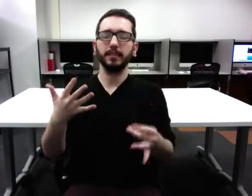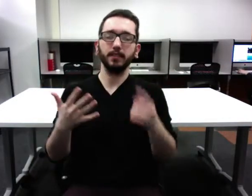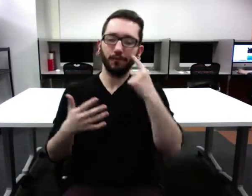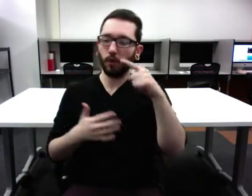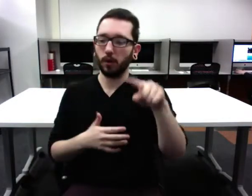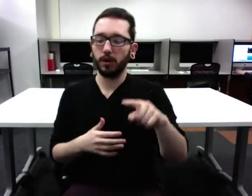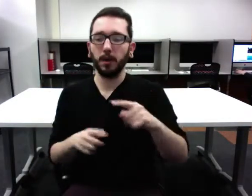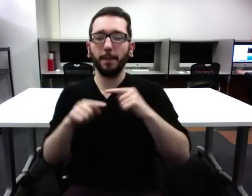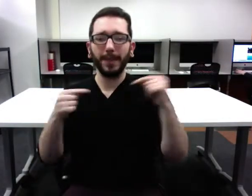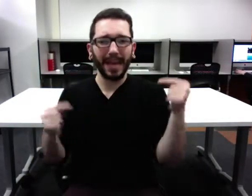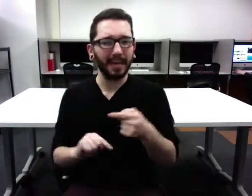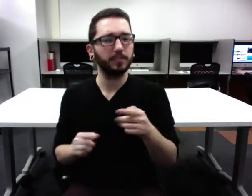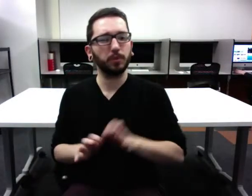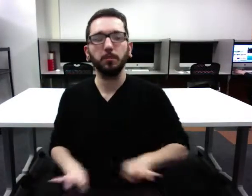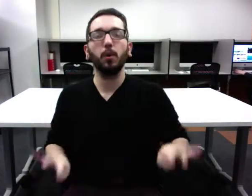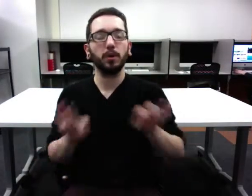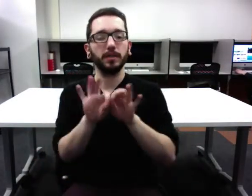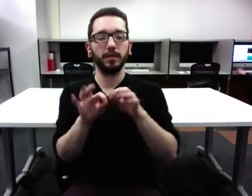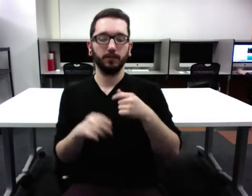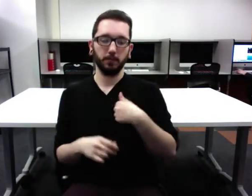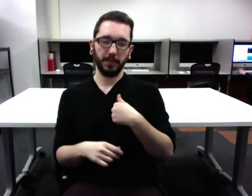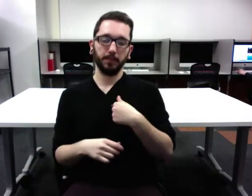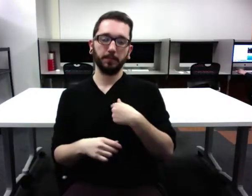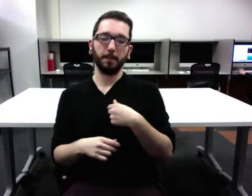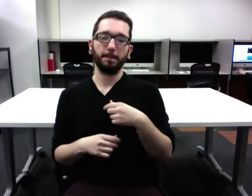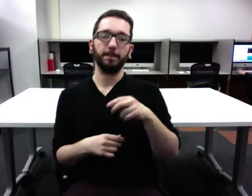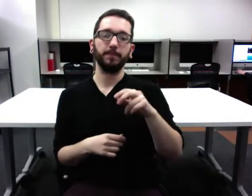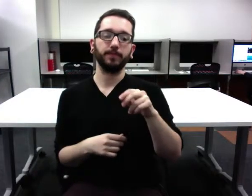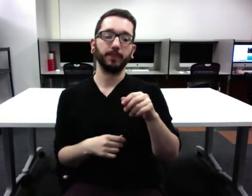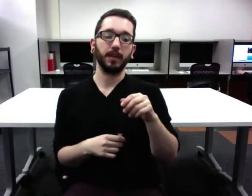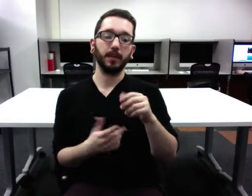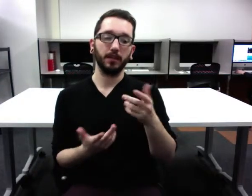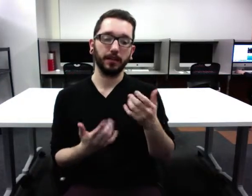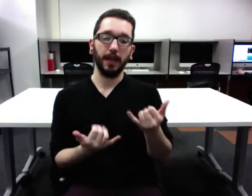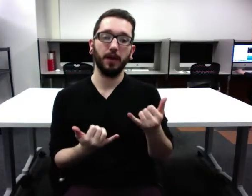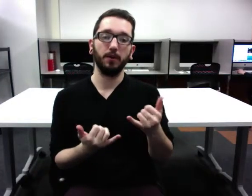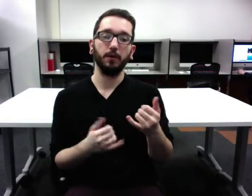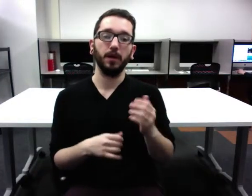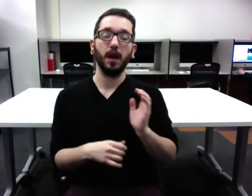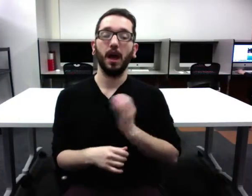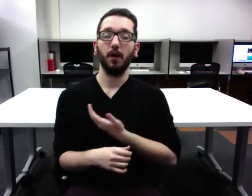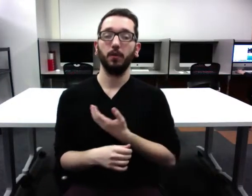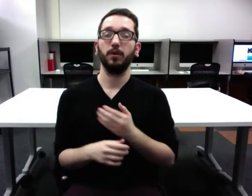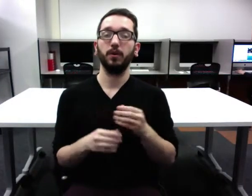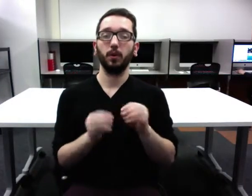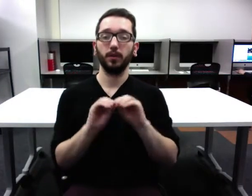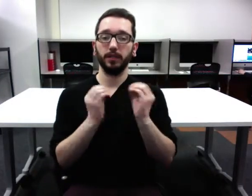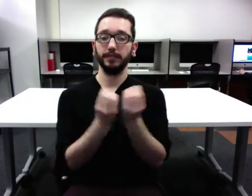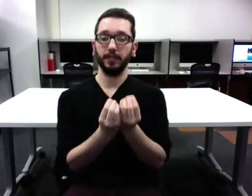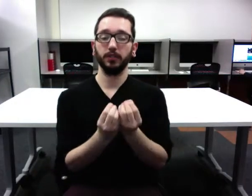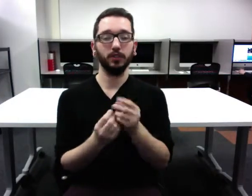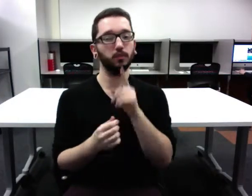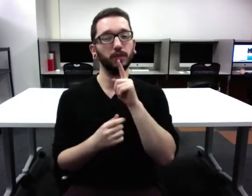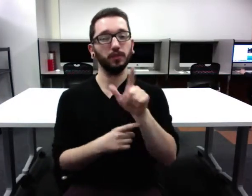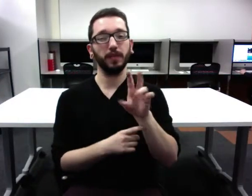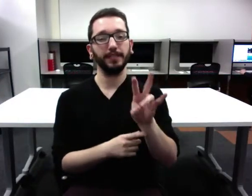pain. Now, NCAM has a tremendous challenge. We are the 27th smallest institute or center at